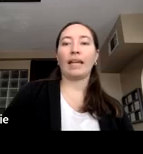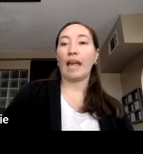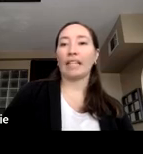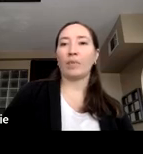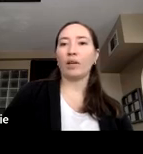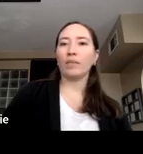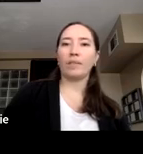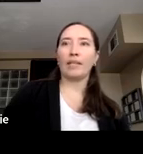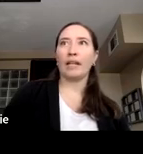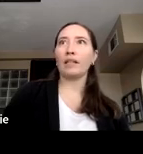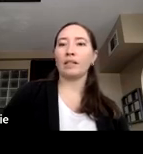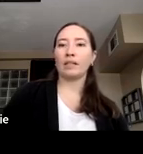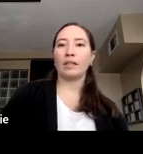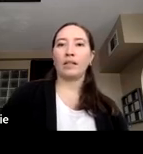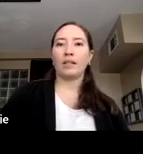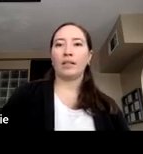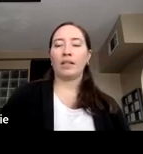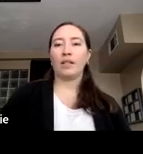I can export my data.